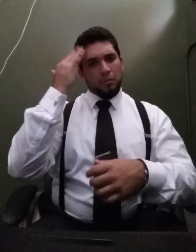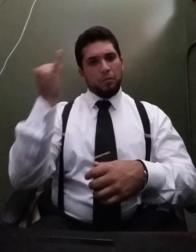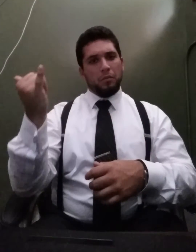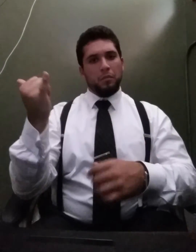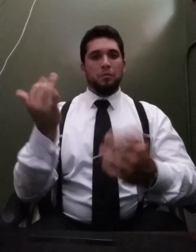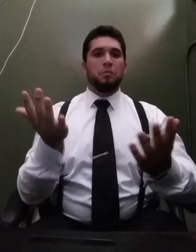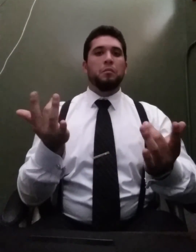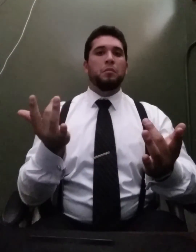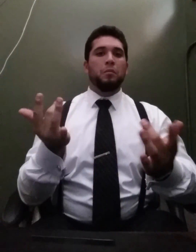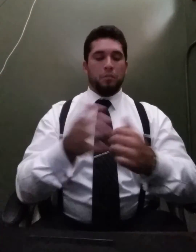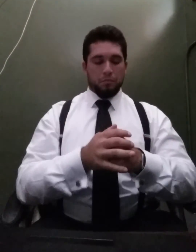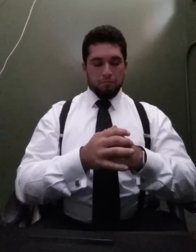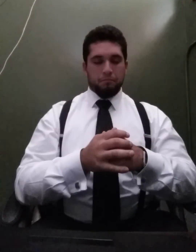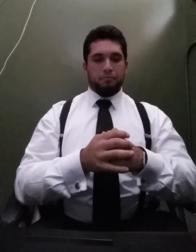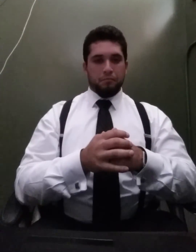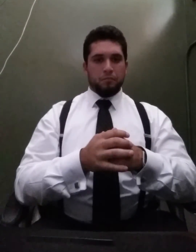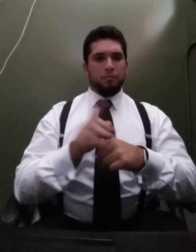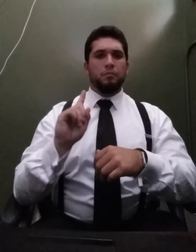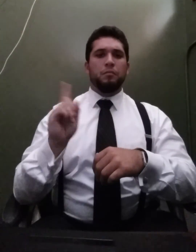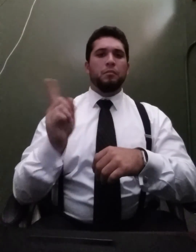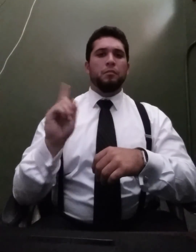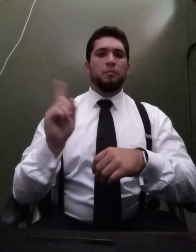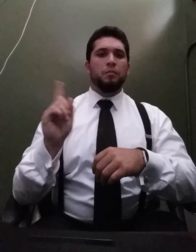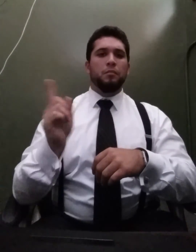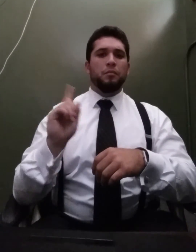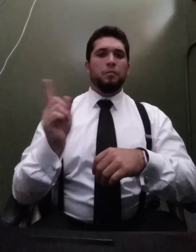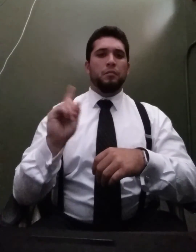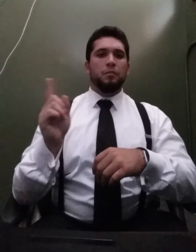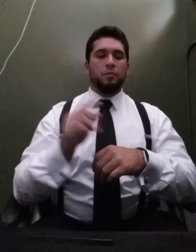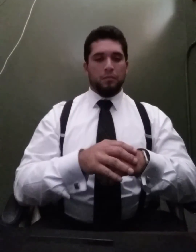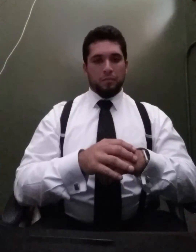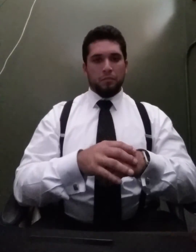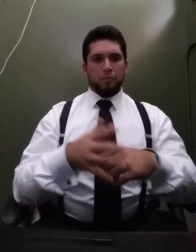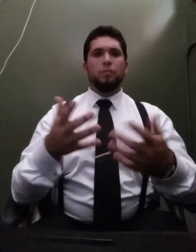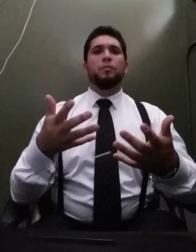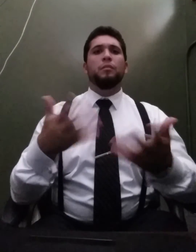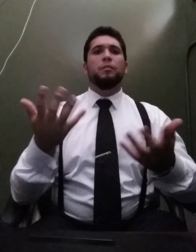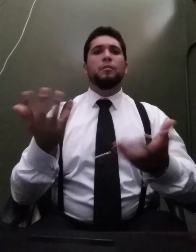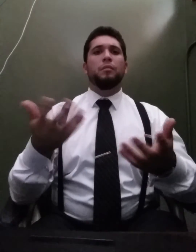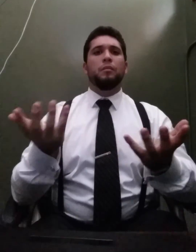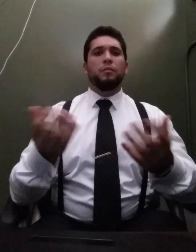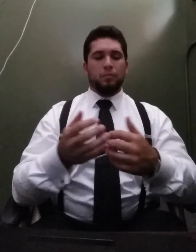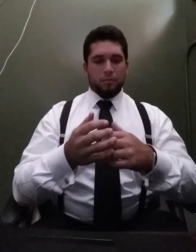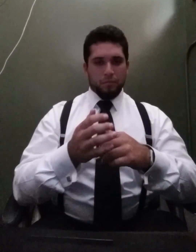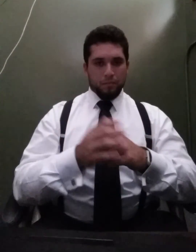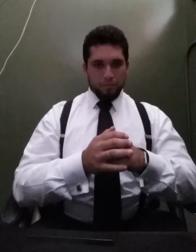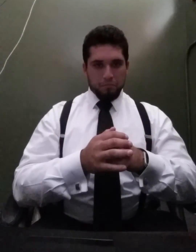this line, see that? How it's not shaded on one side? Okay. Yeah. See that?